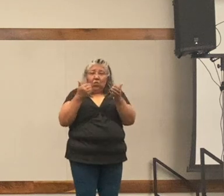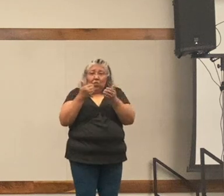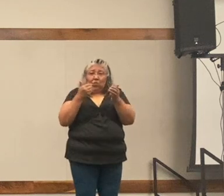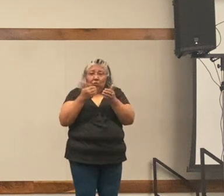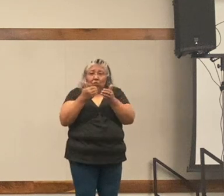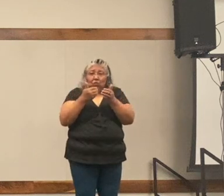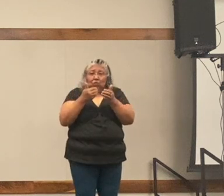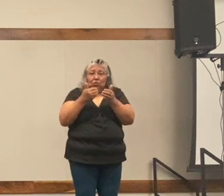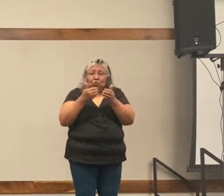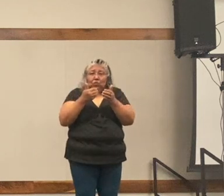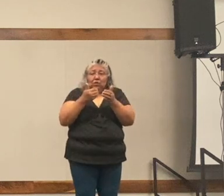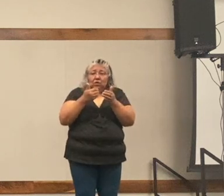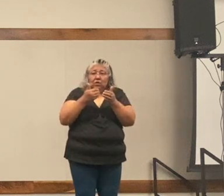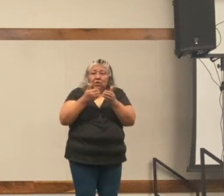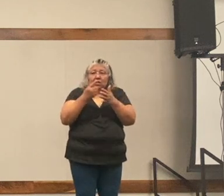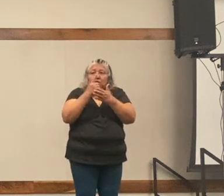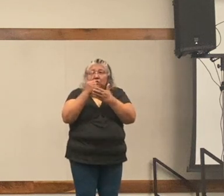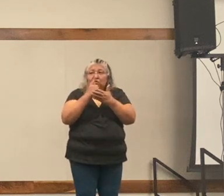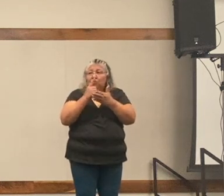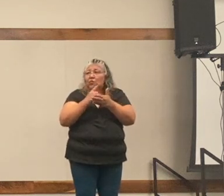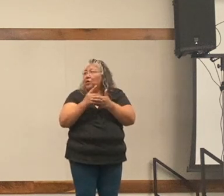the